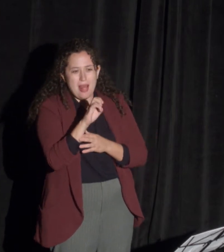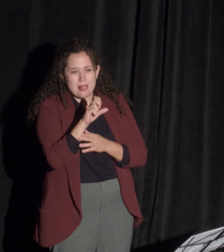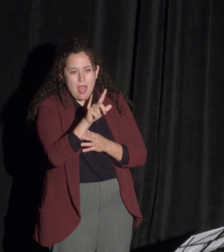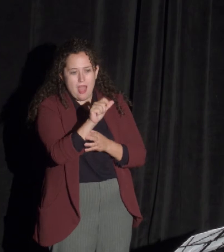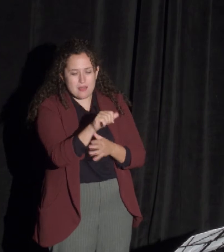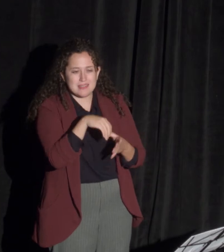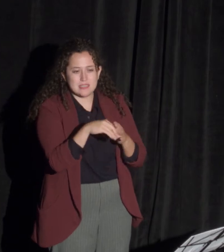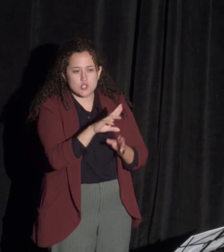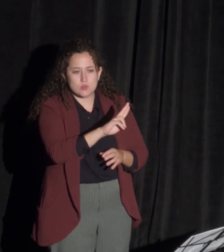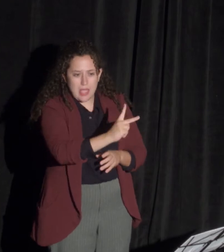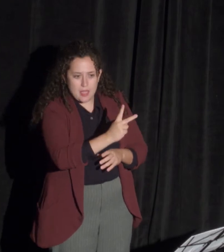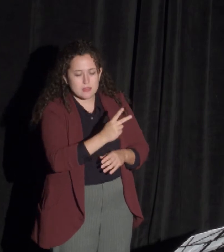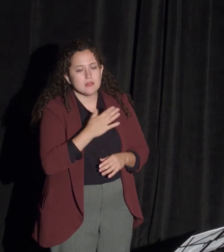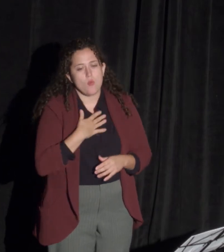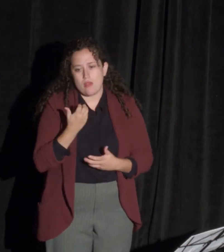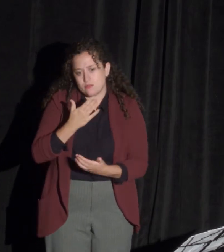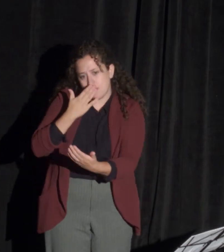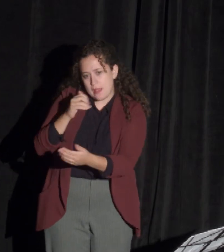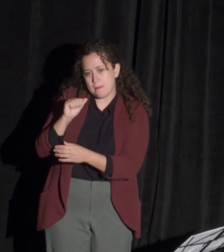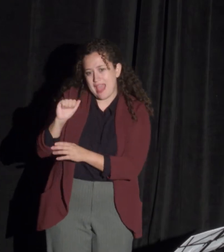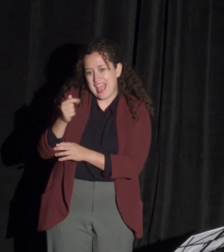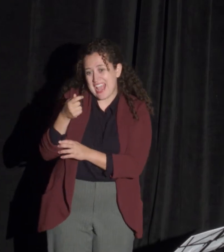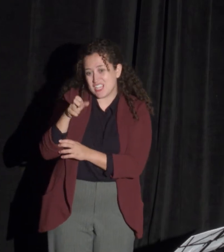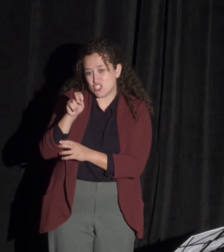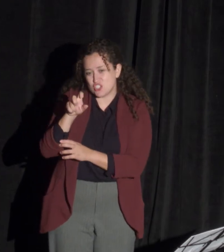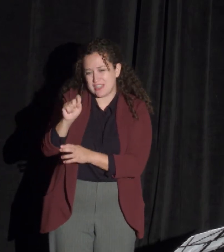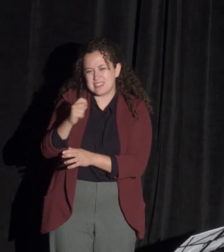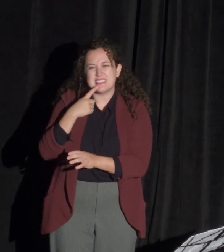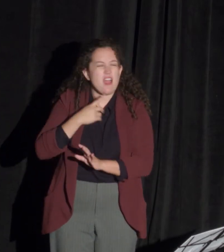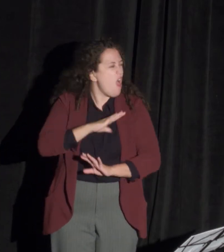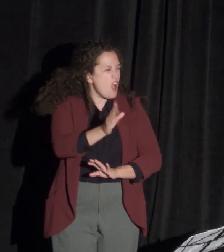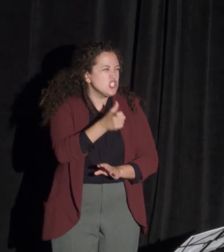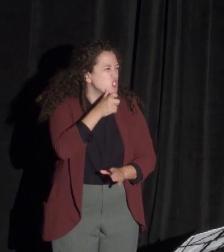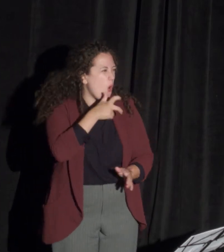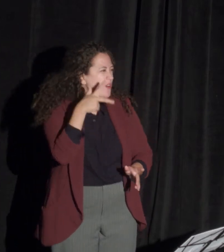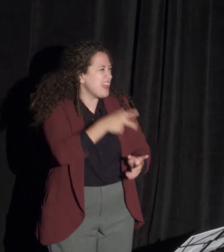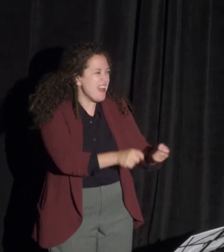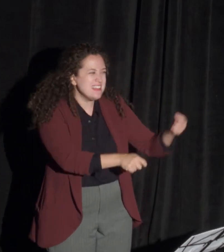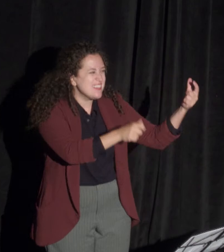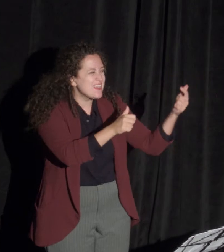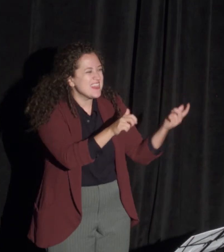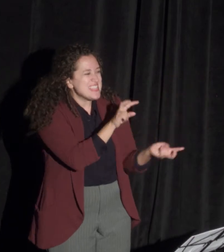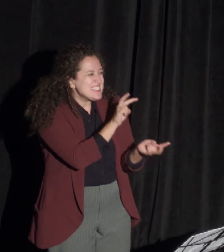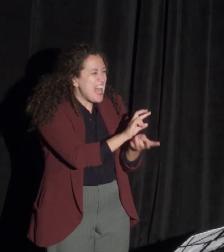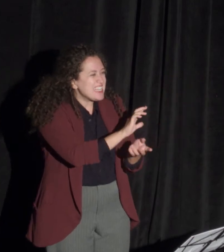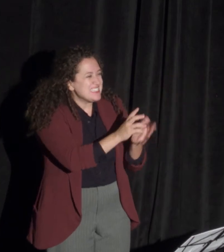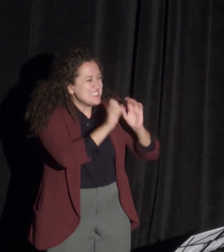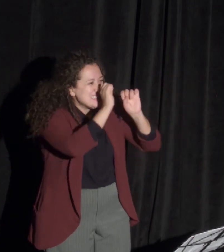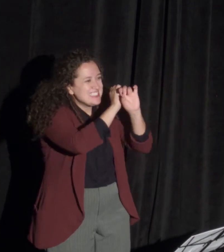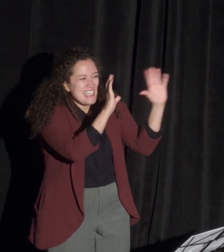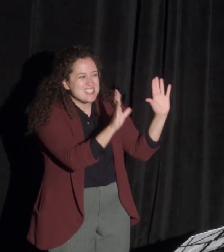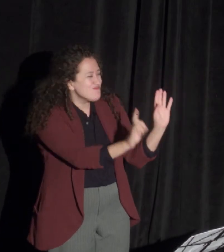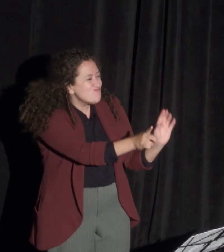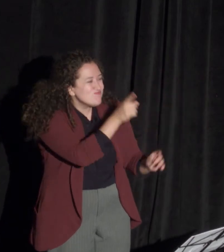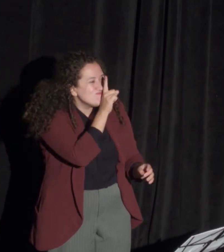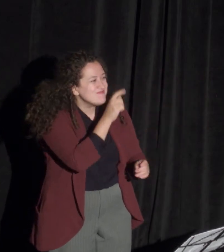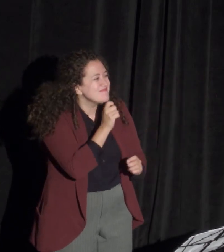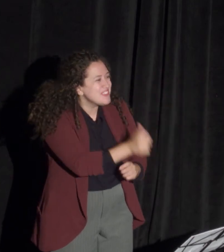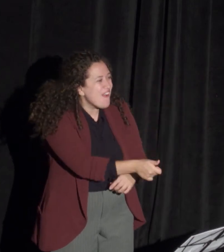my agent, who told me not to cut the sex scene. Good choice. Thanks to The Bunker for being the eye